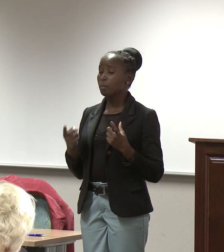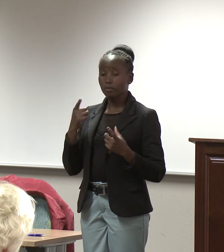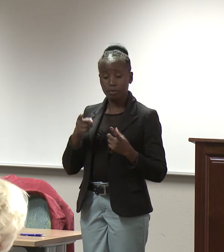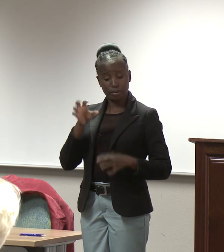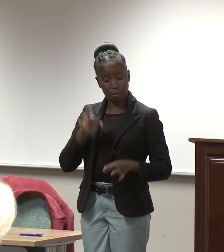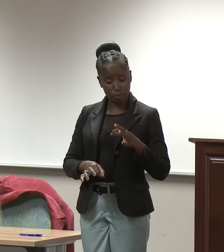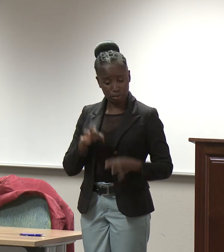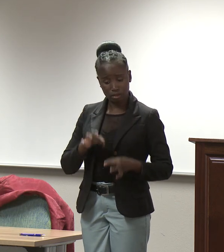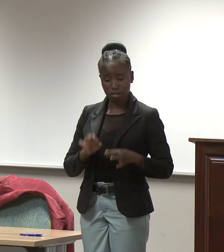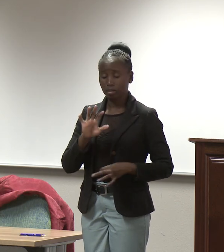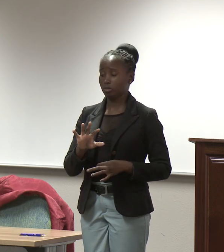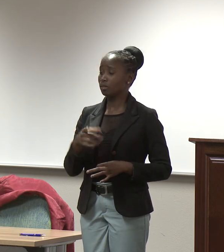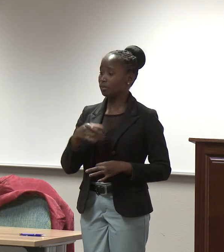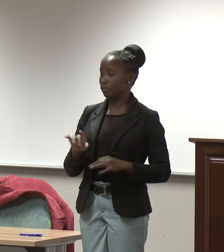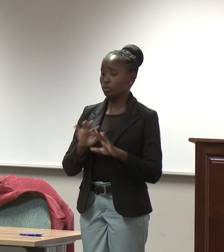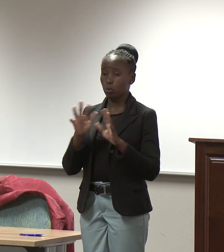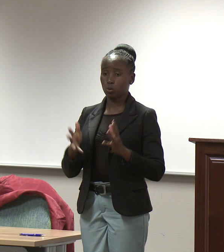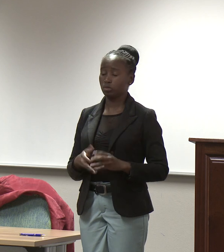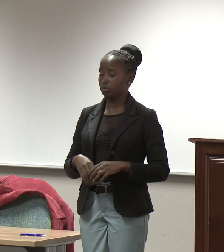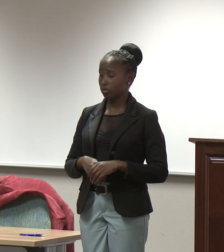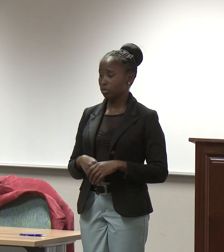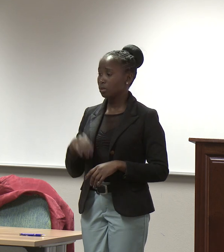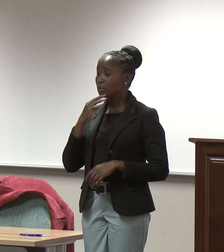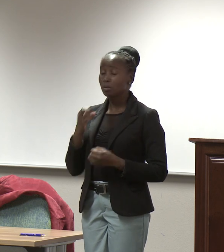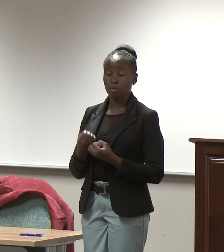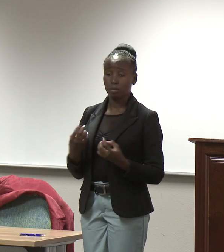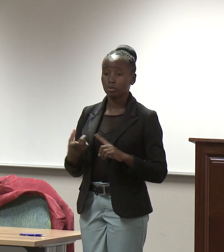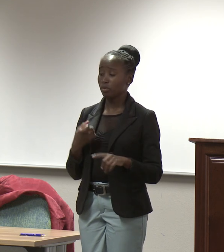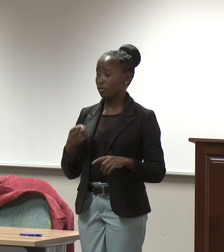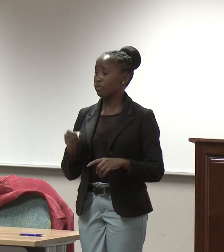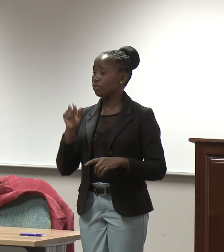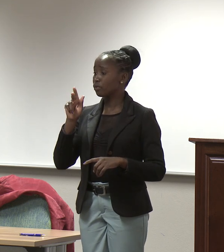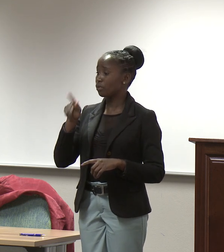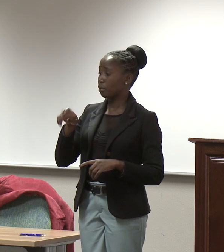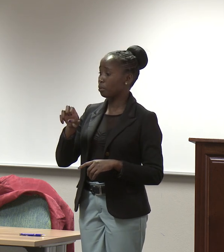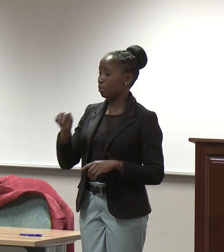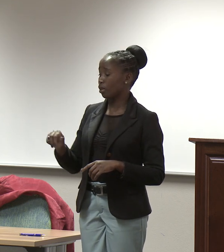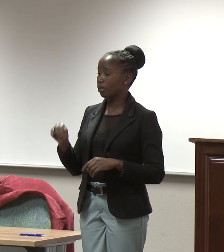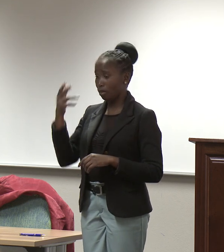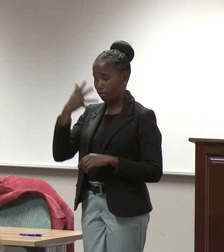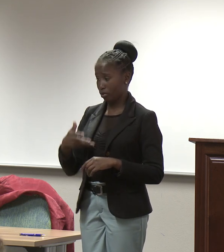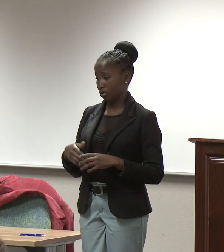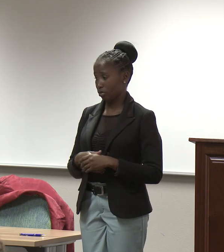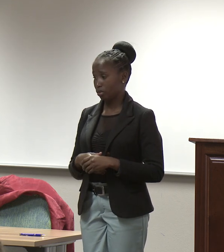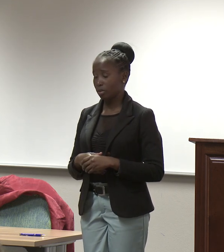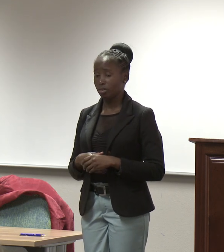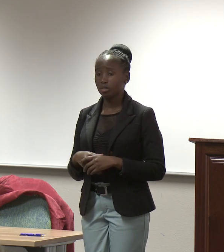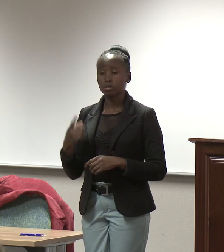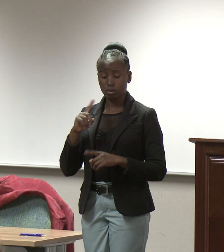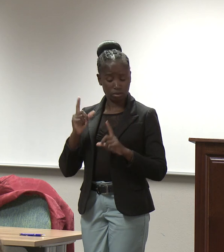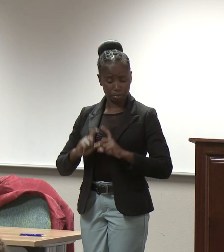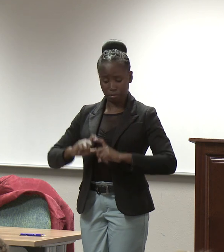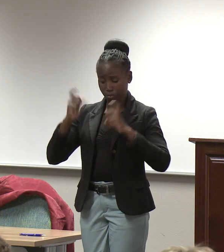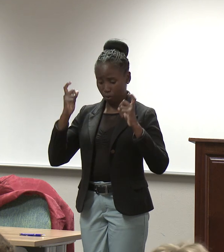not just of your country. They were pan-African, many of them, right? At the time. So it was a very broad